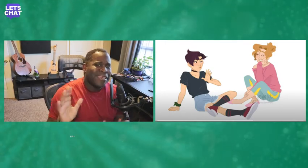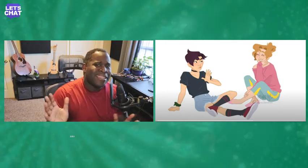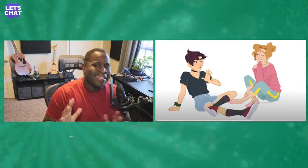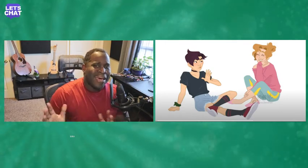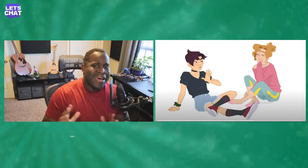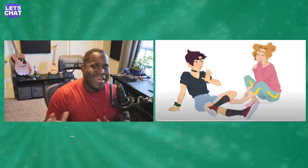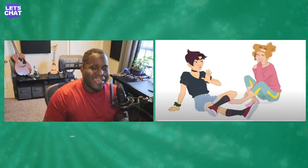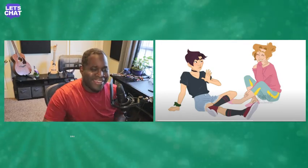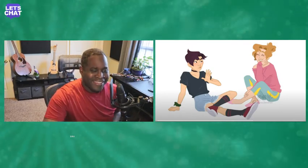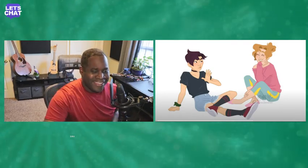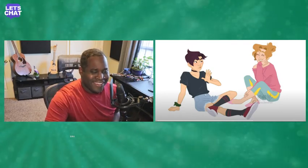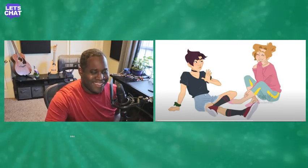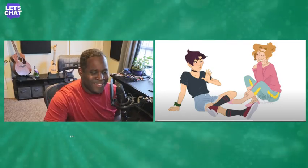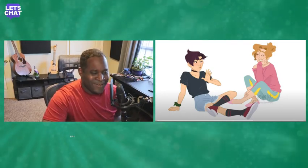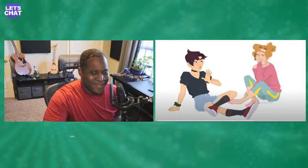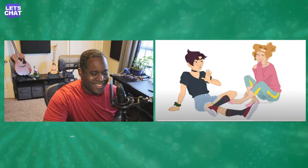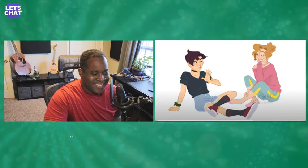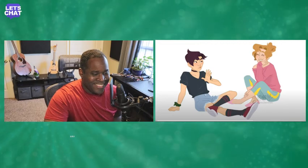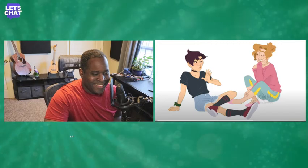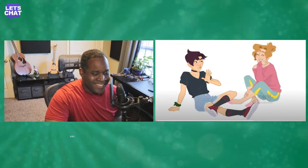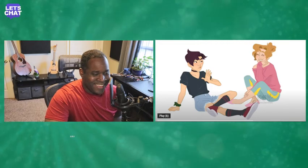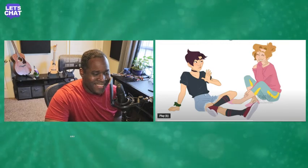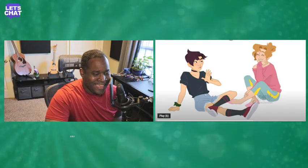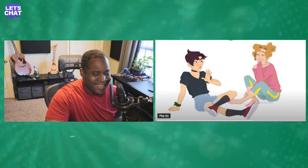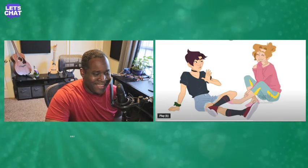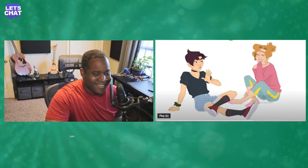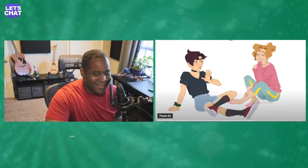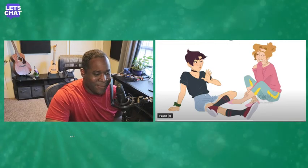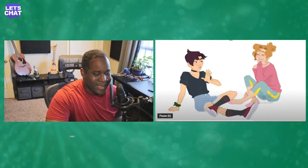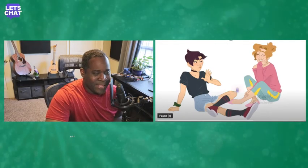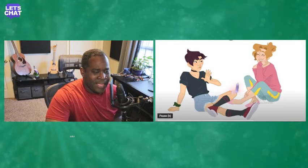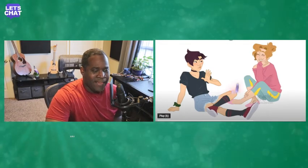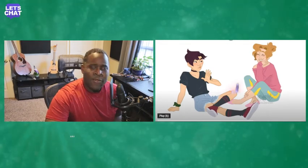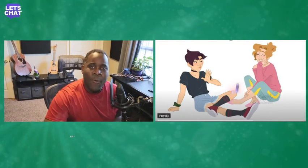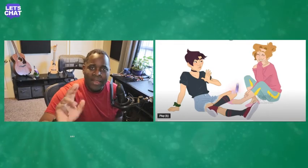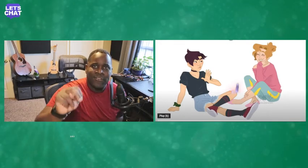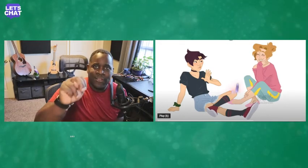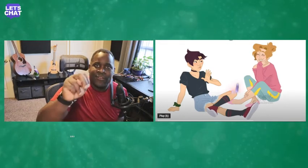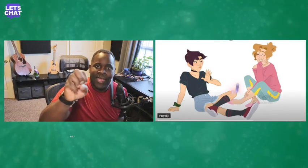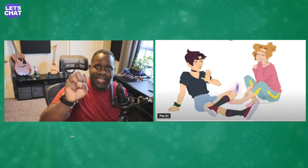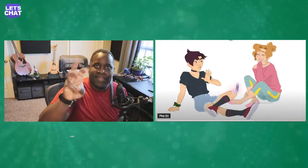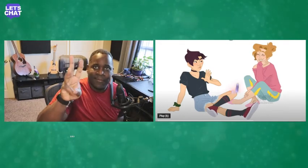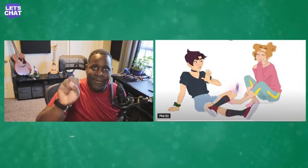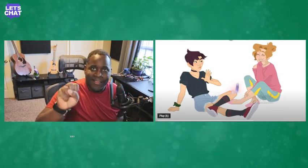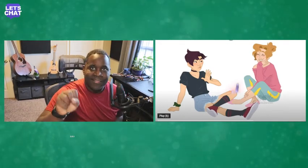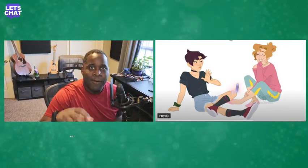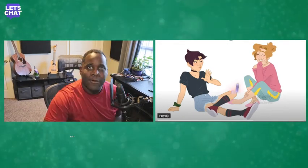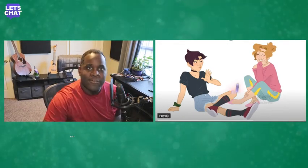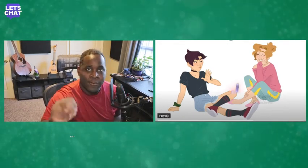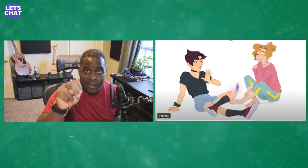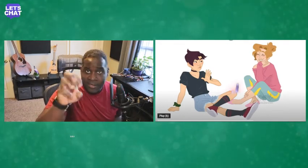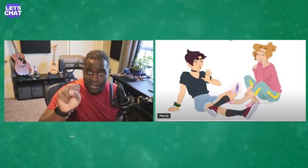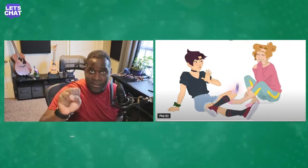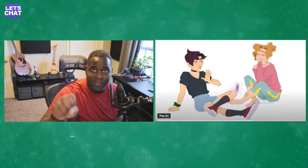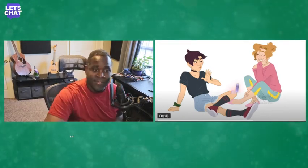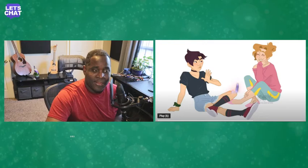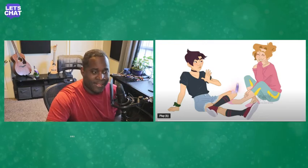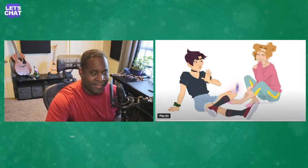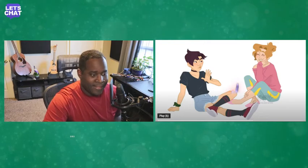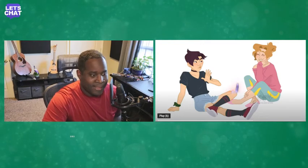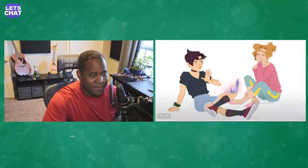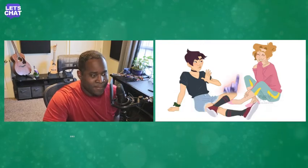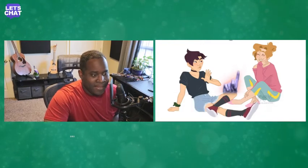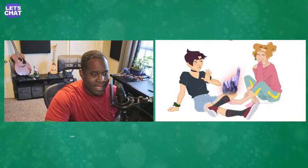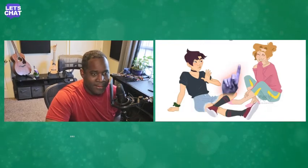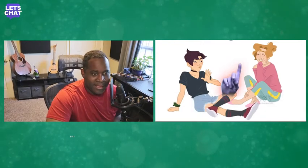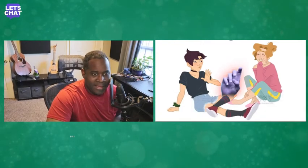There's gonna be a lot of things like that in ASL, but if you wanted to, you can do N-E-W-S, that works too, but news is how you can